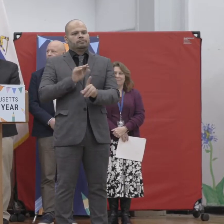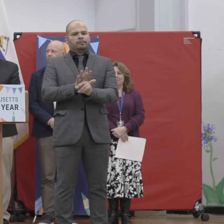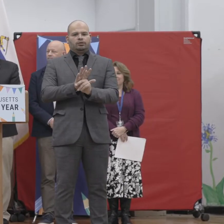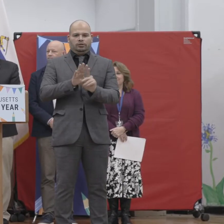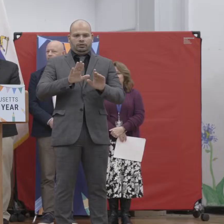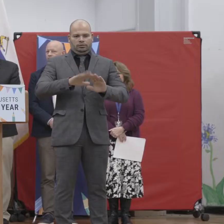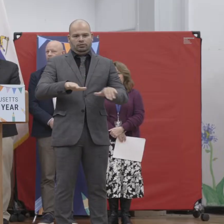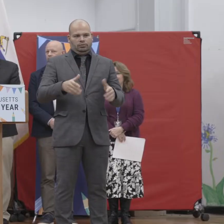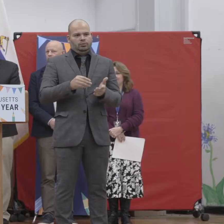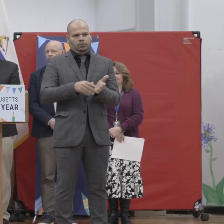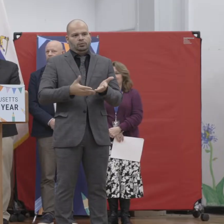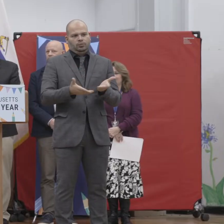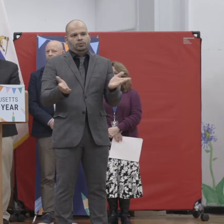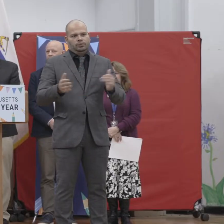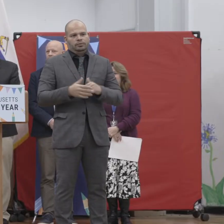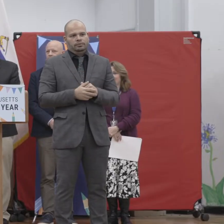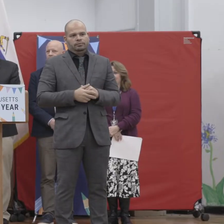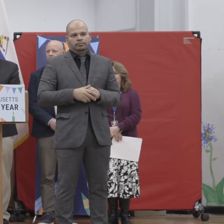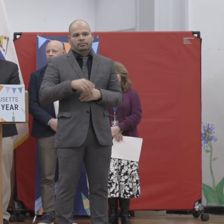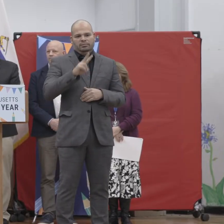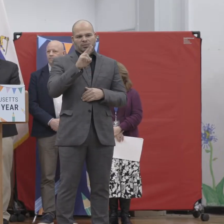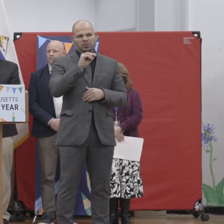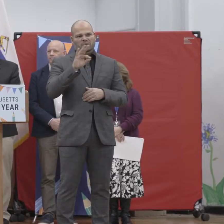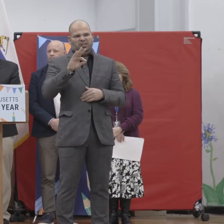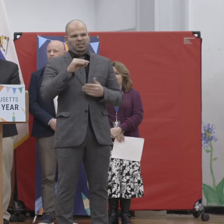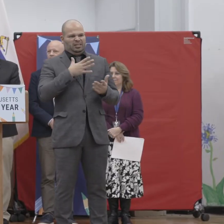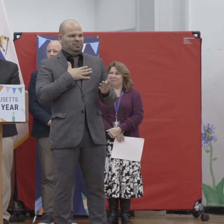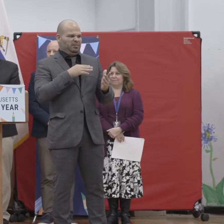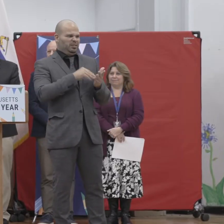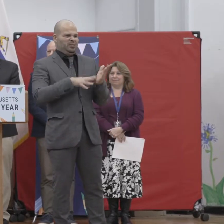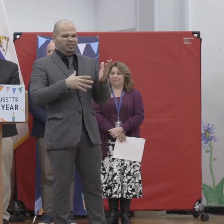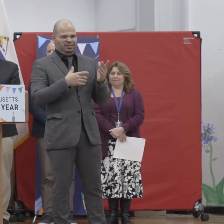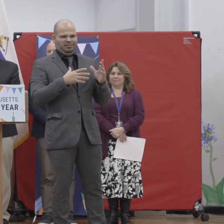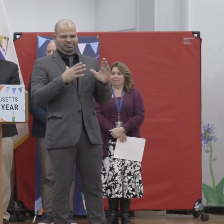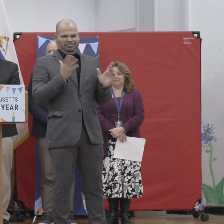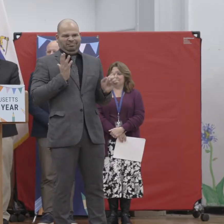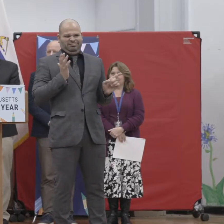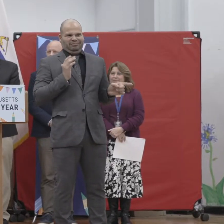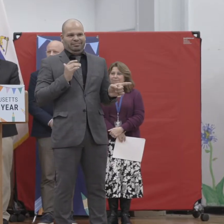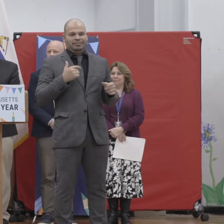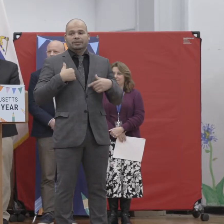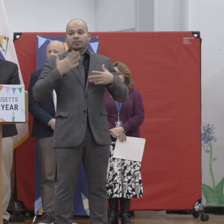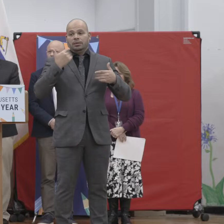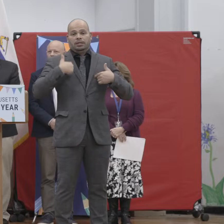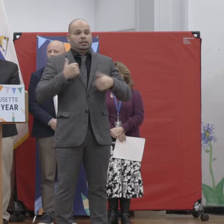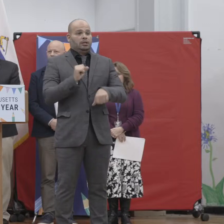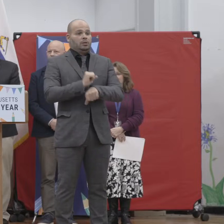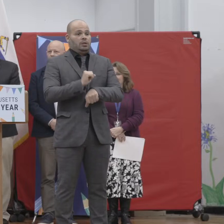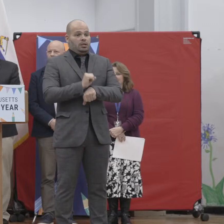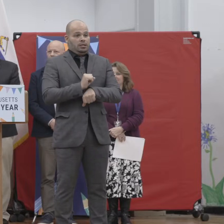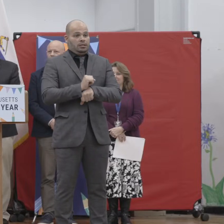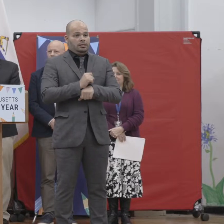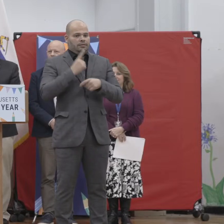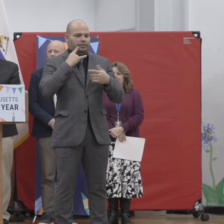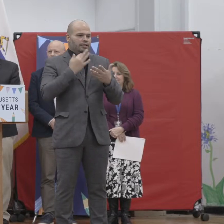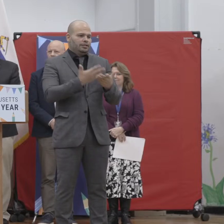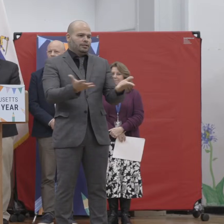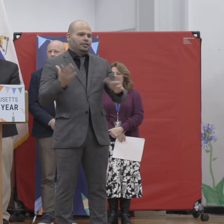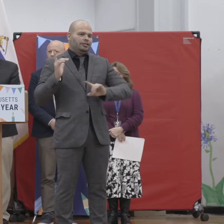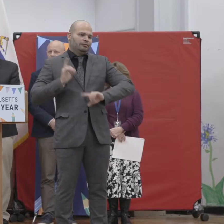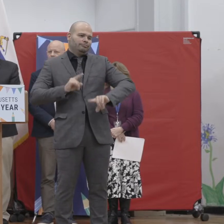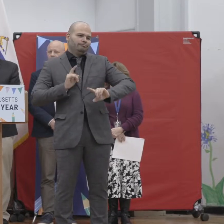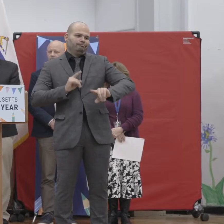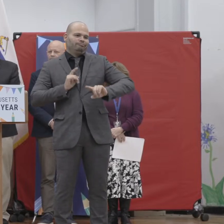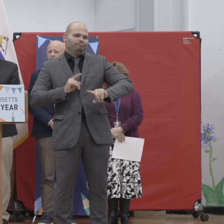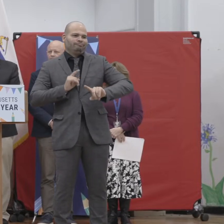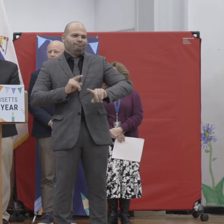my students, you are the reason I do this work. I love you. Your curiosity and